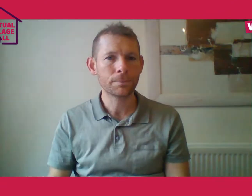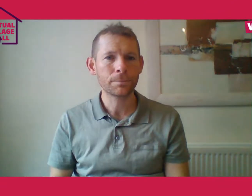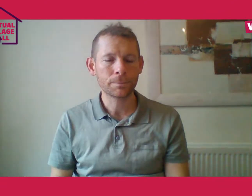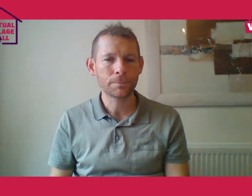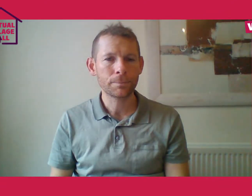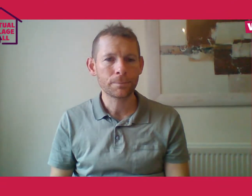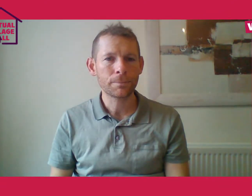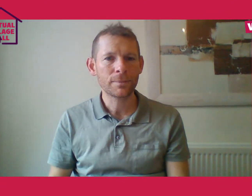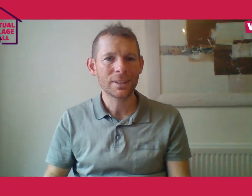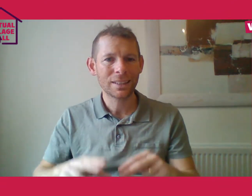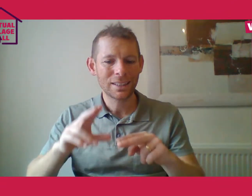mother or mum,